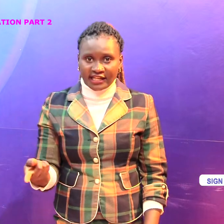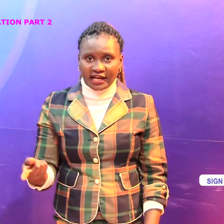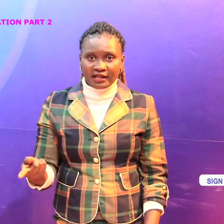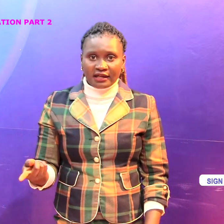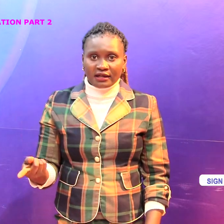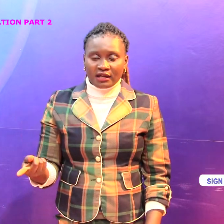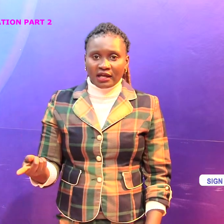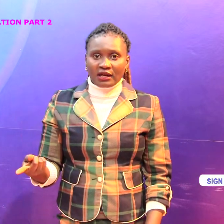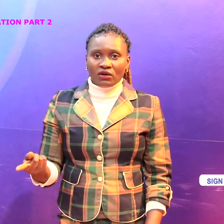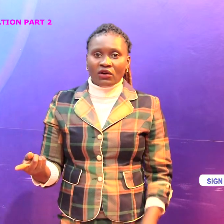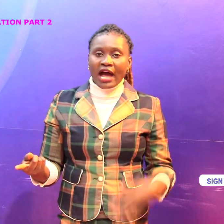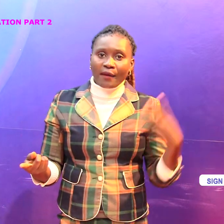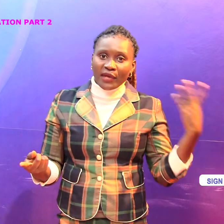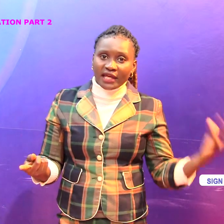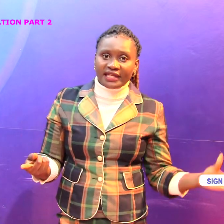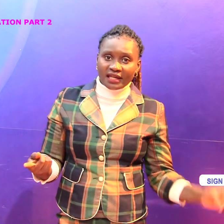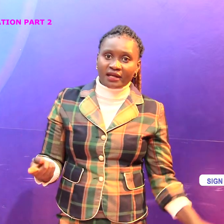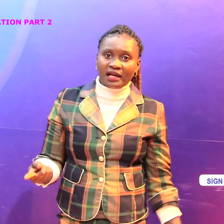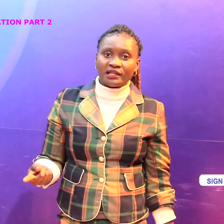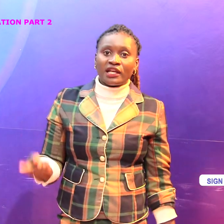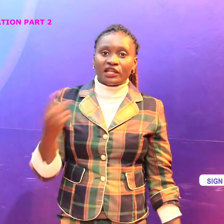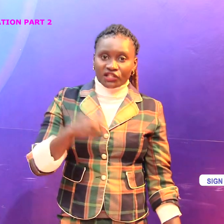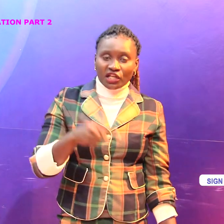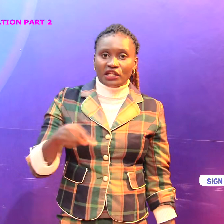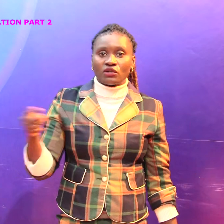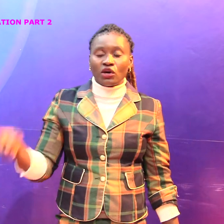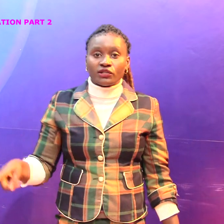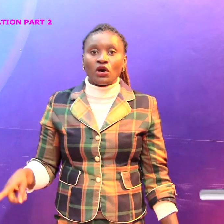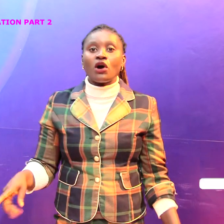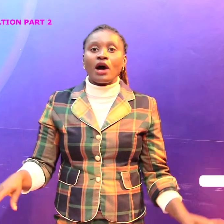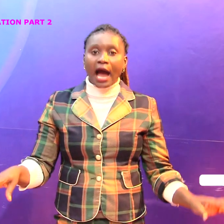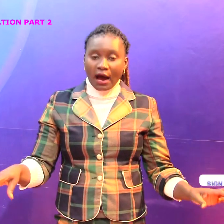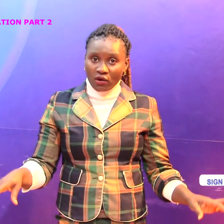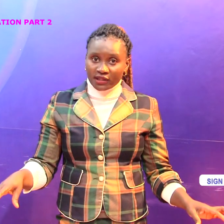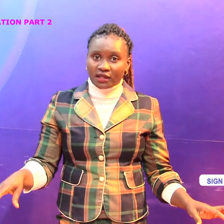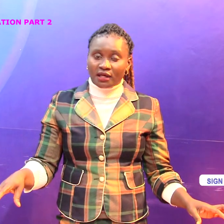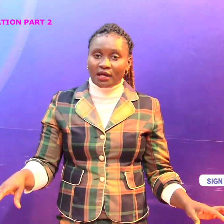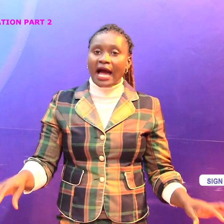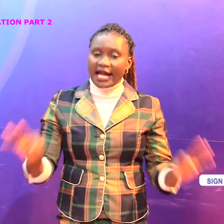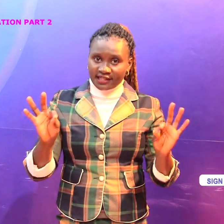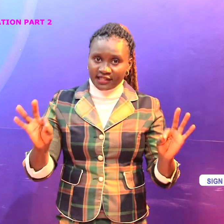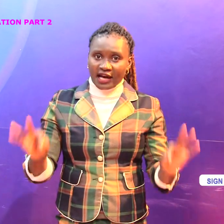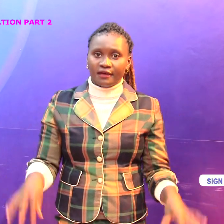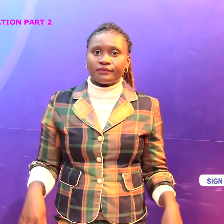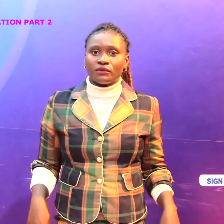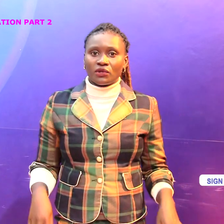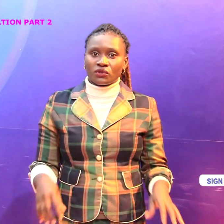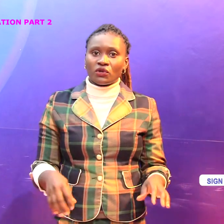teacher. Or her being the secretary, she is also a what? A teacher. So